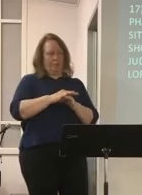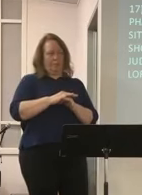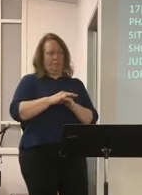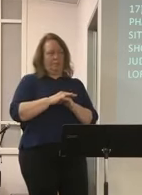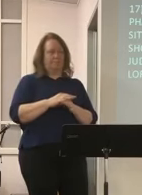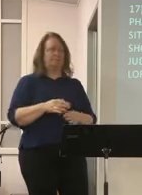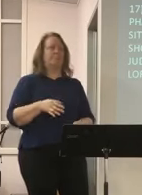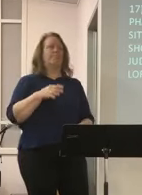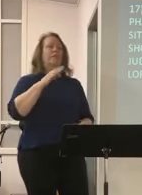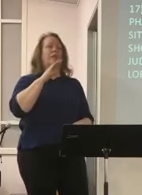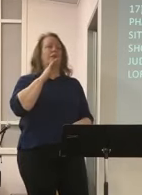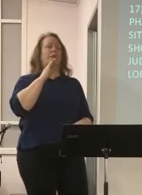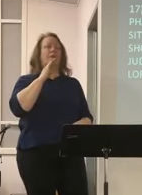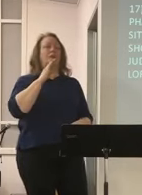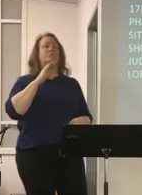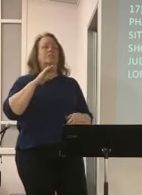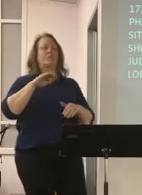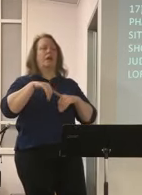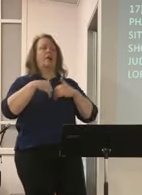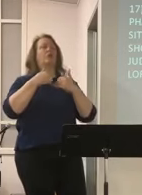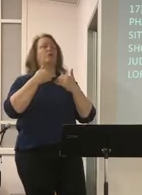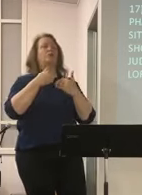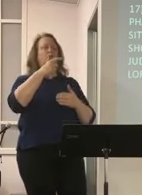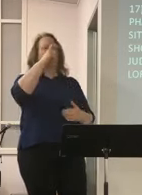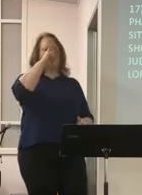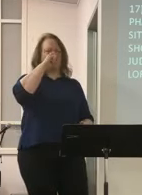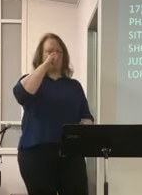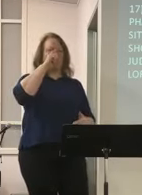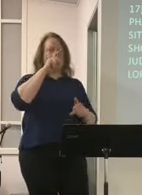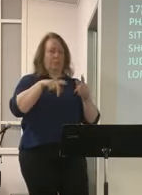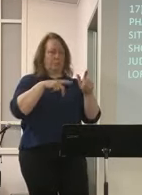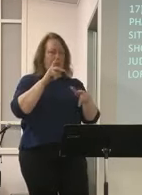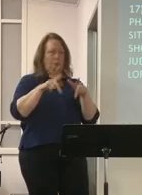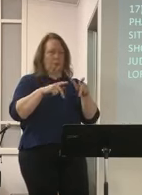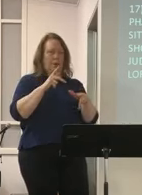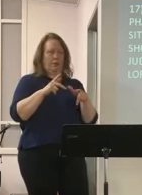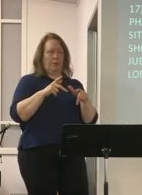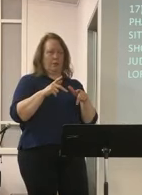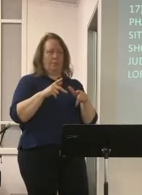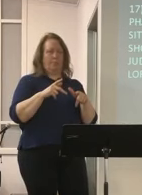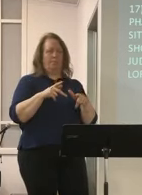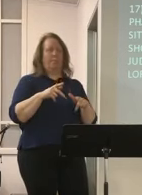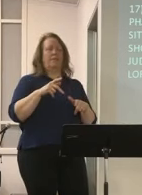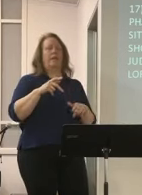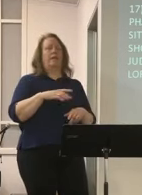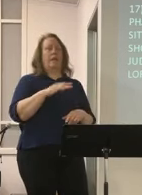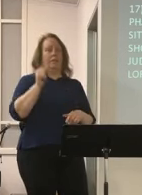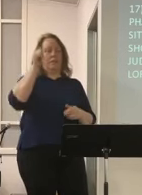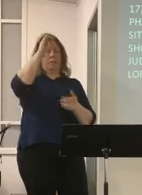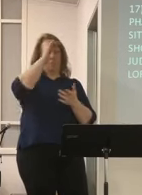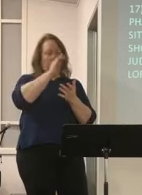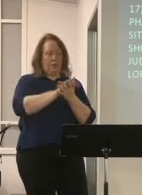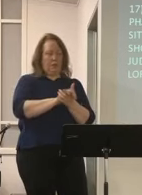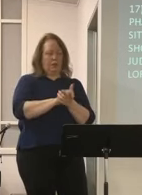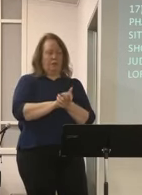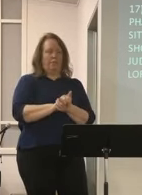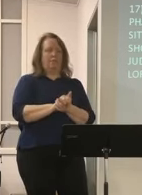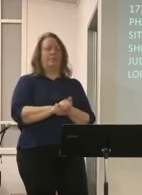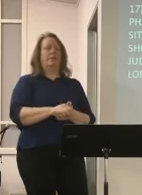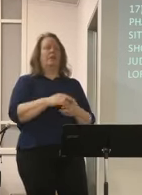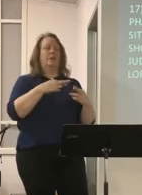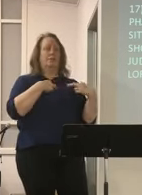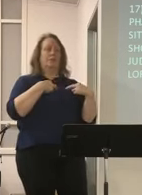just tells you how strict these people were in what they believed, and they were here to